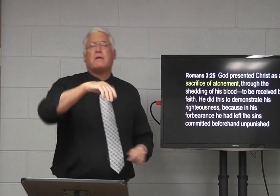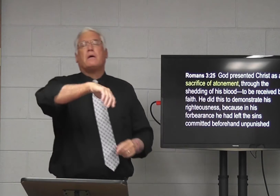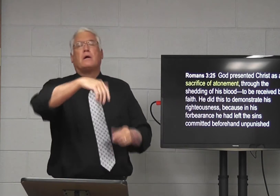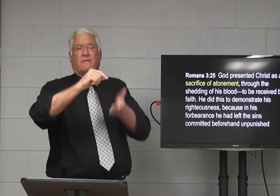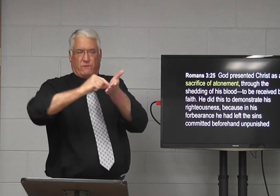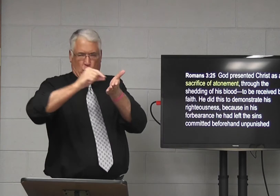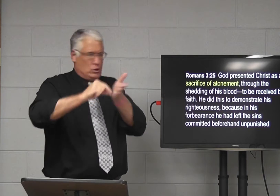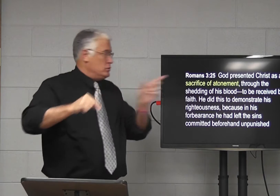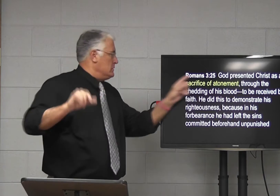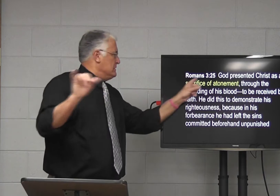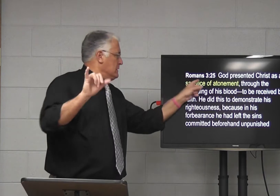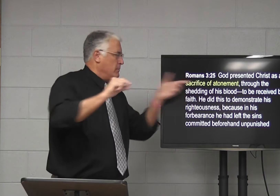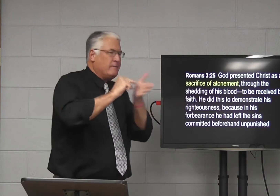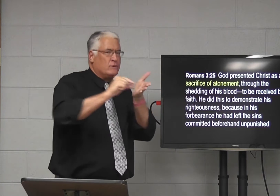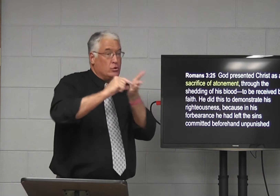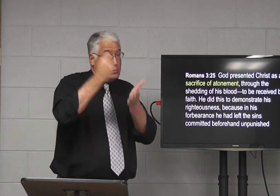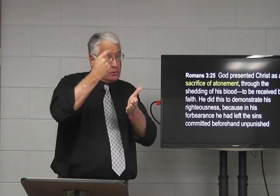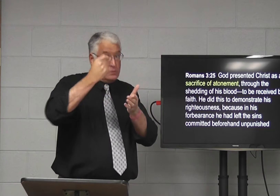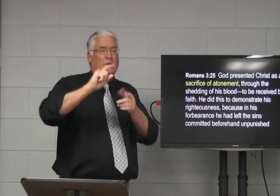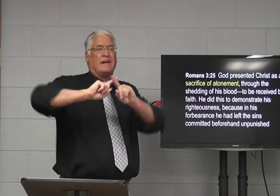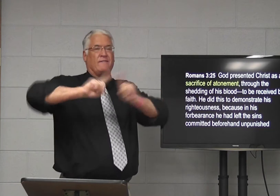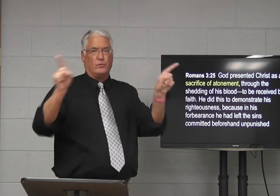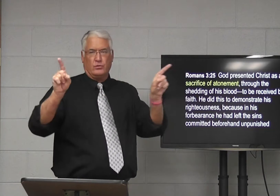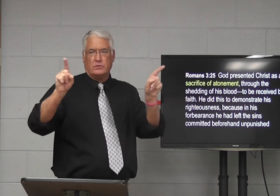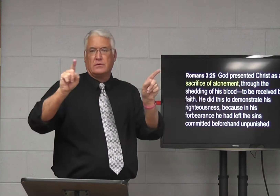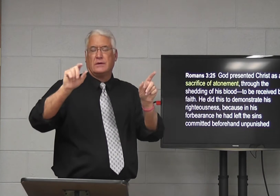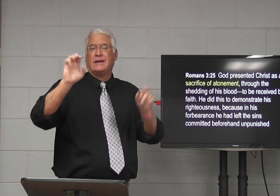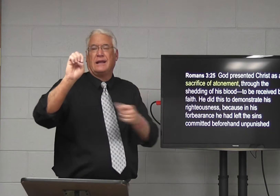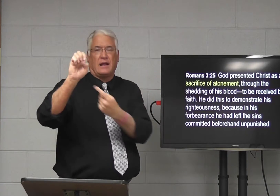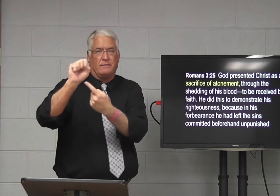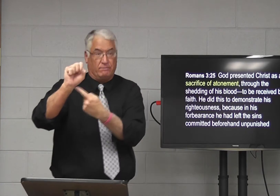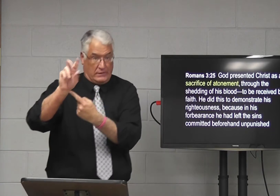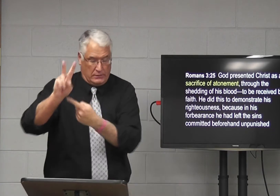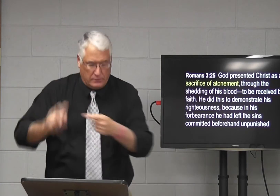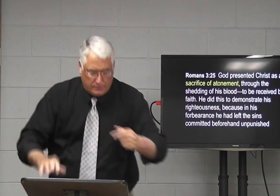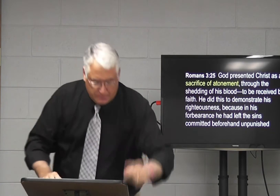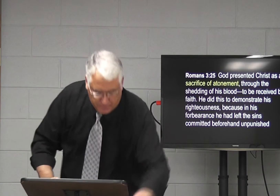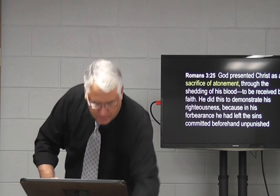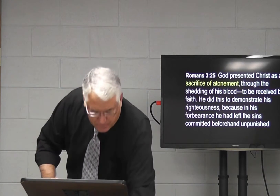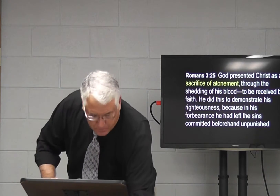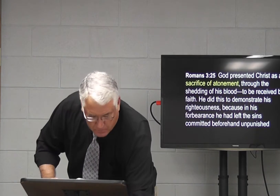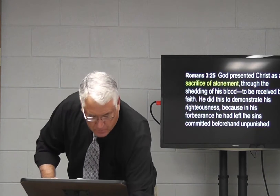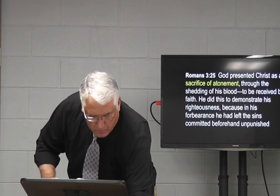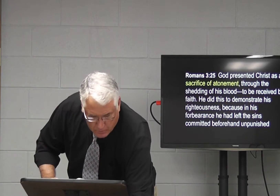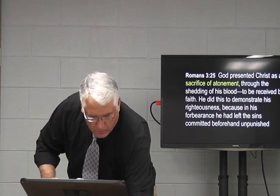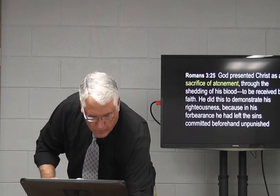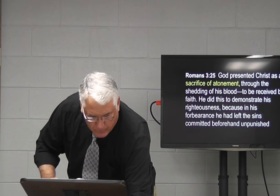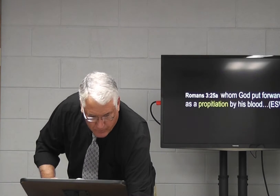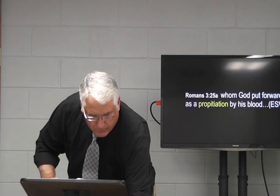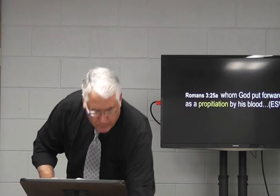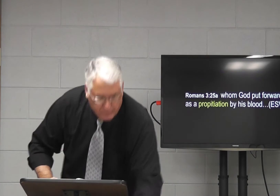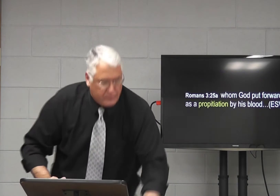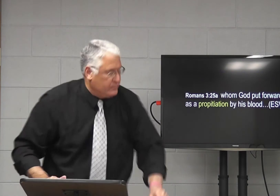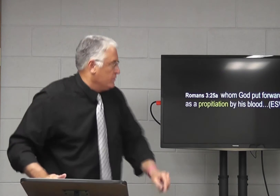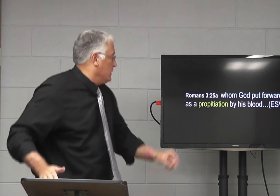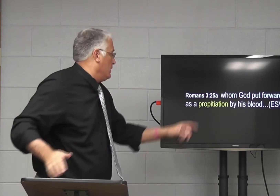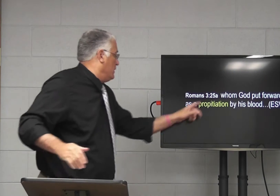of sacrifice of atonement. I have another verse, but it's different in the ESV version.